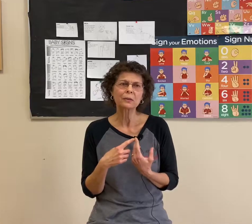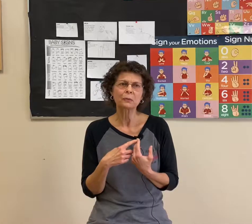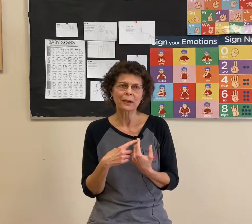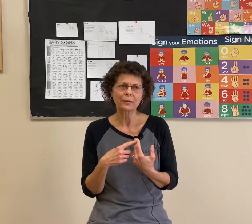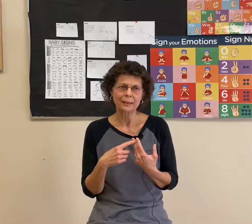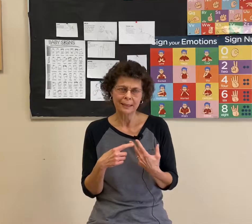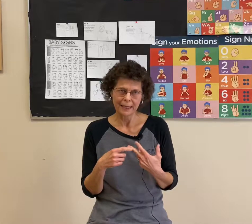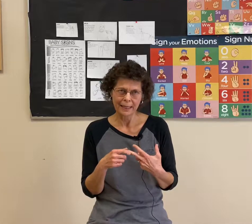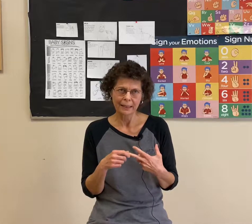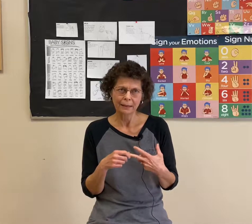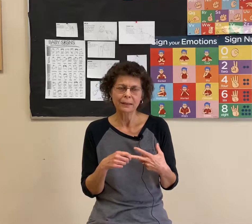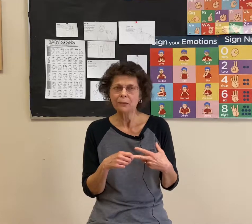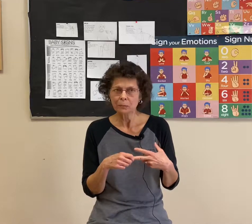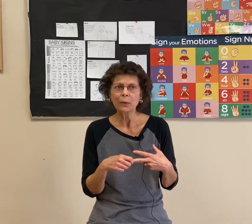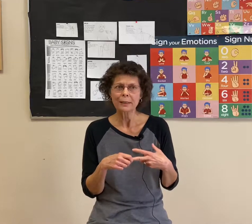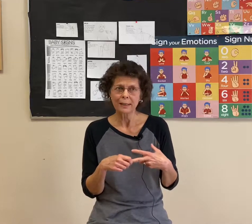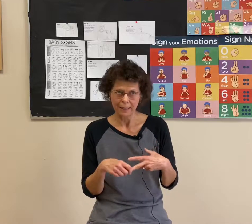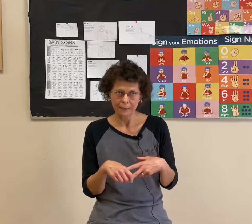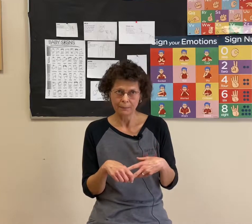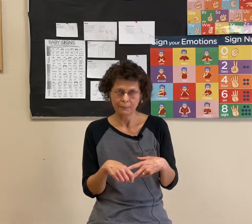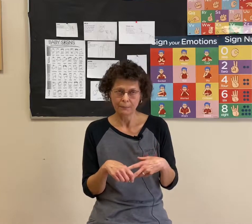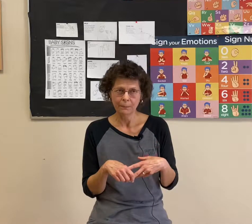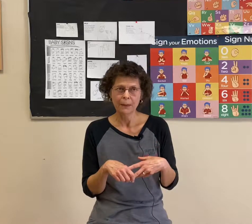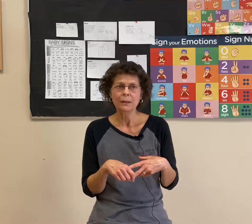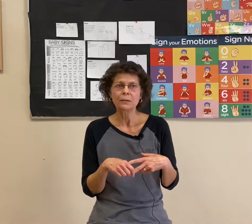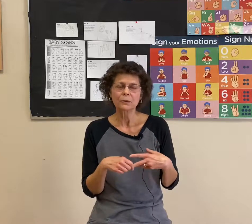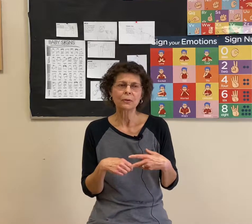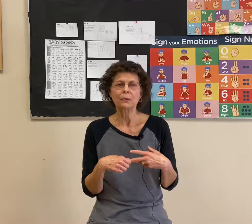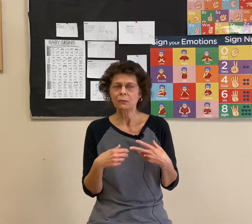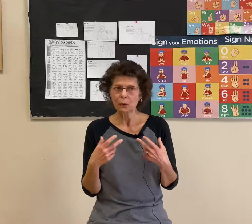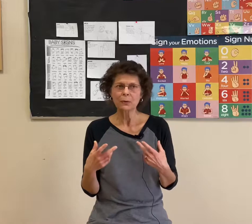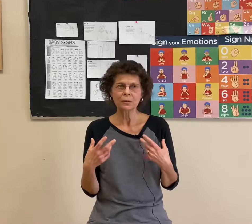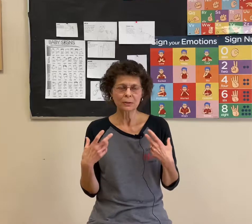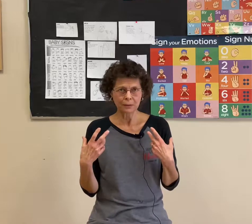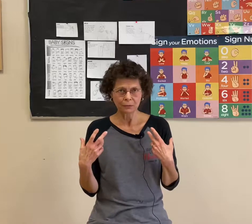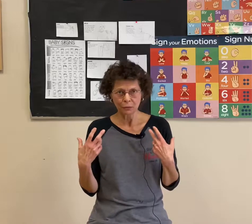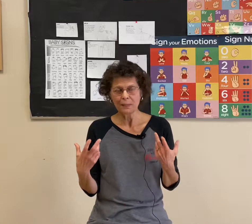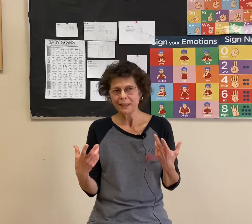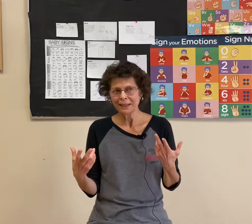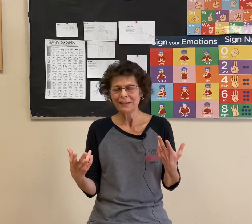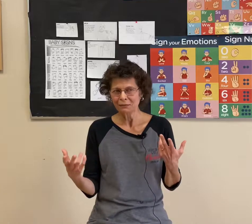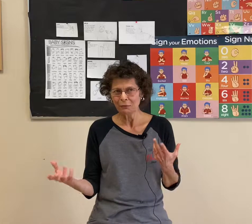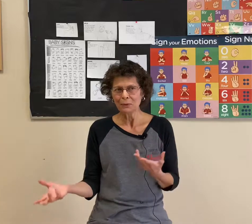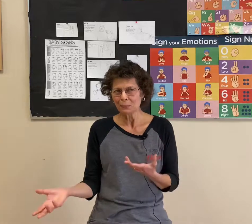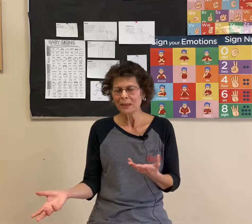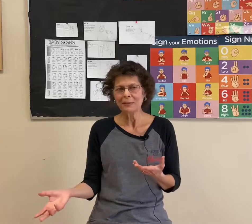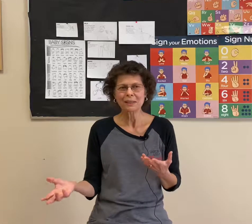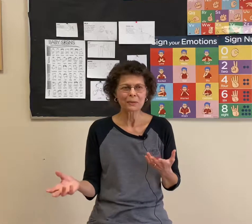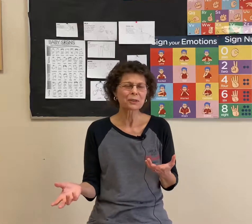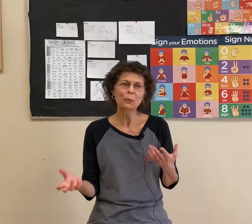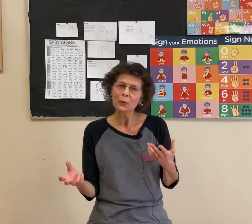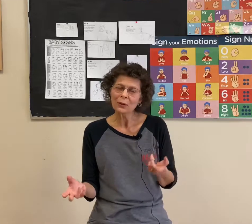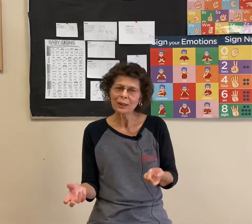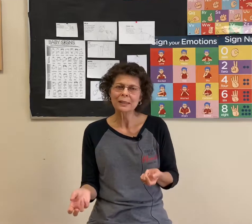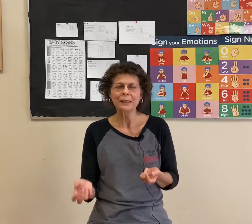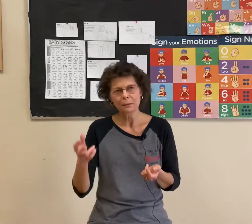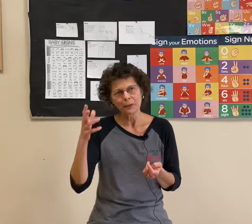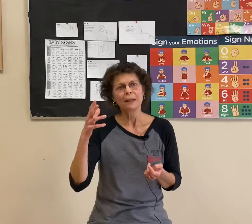the day that are important to them. So of course, for me and for most babies, the most important thing is going to be